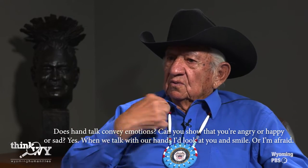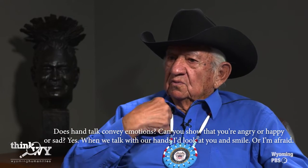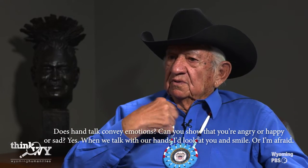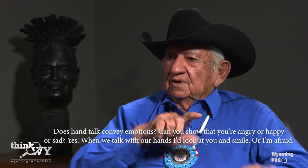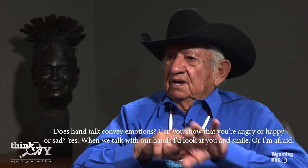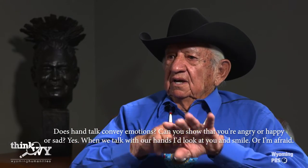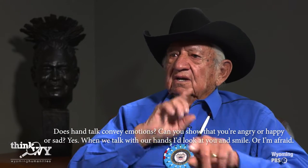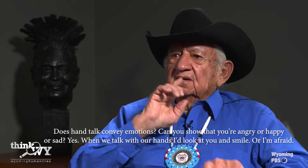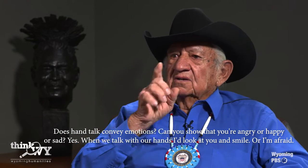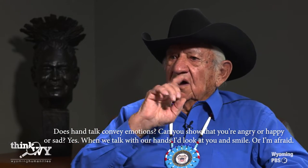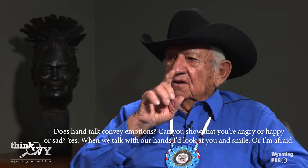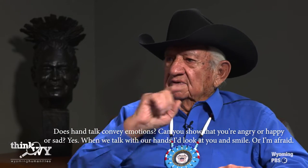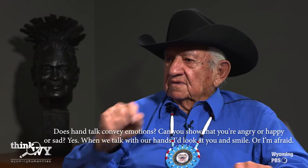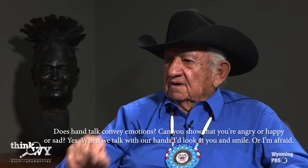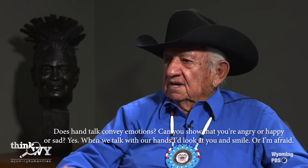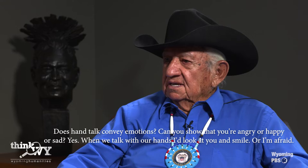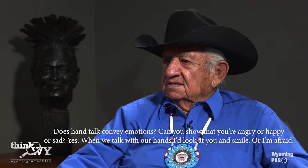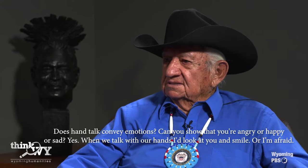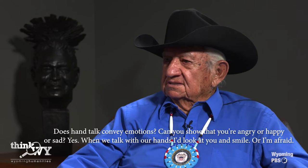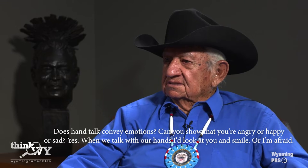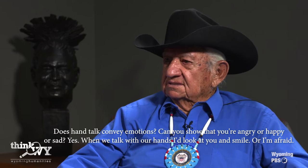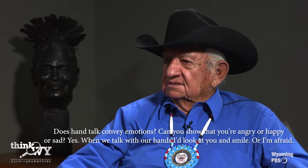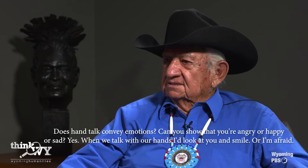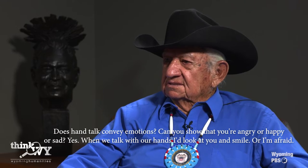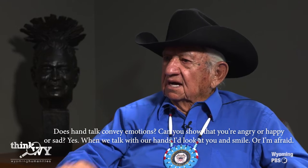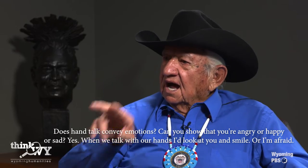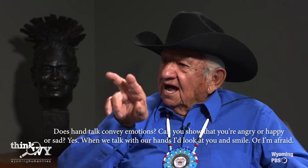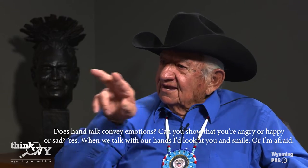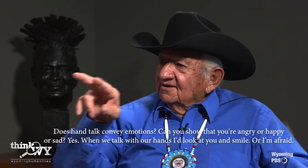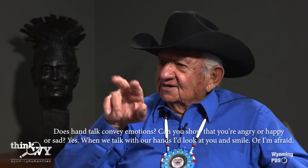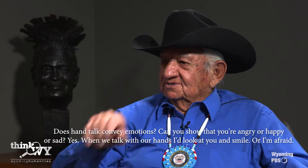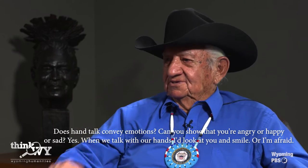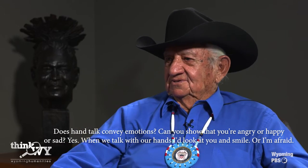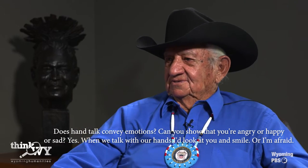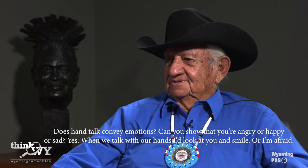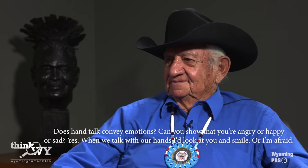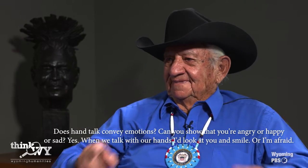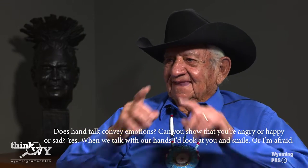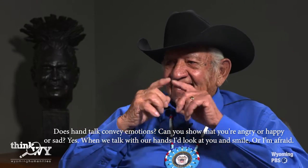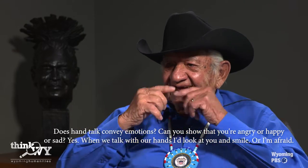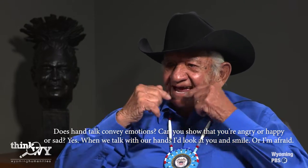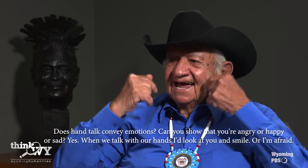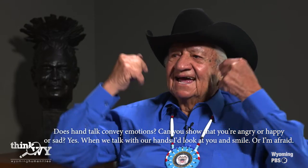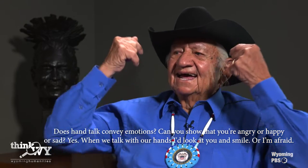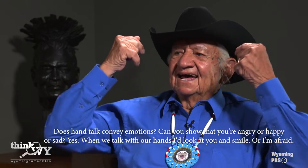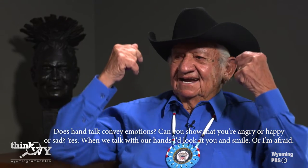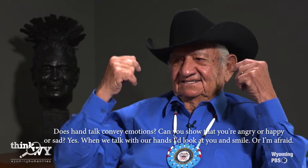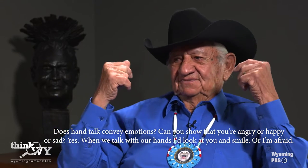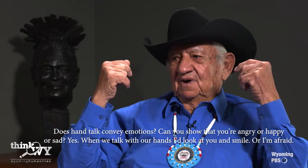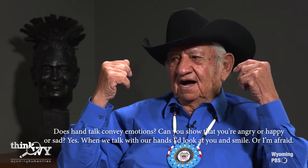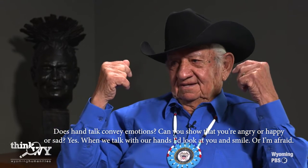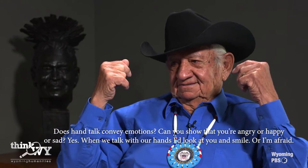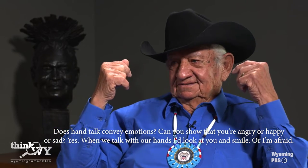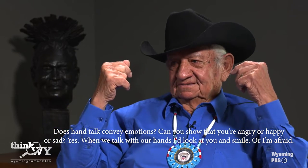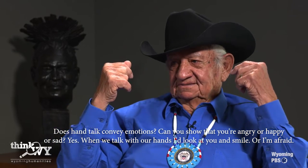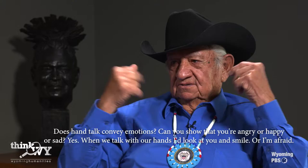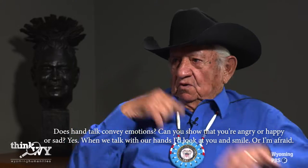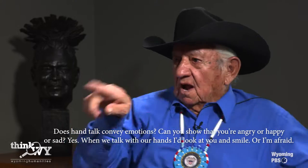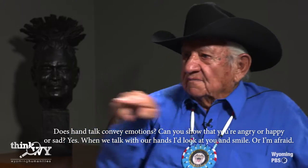When we talk with our hands, I look at you and I smile. Or I'm